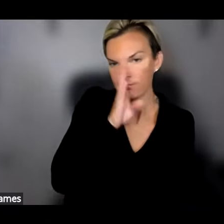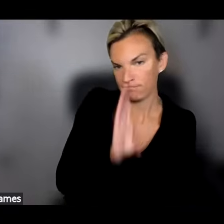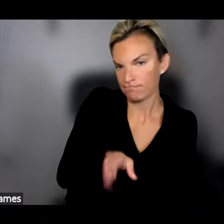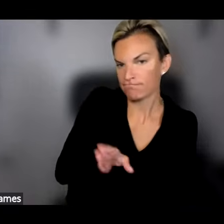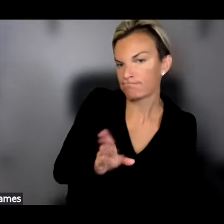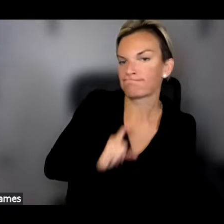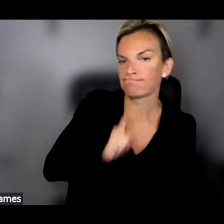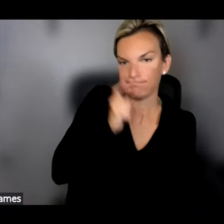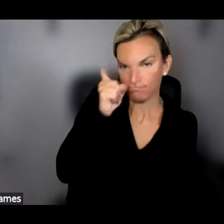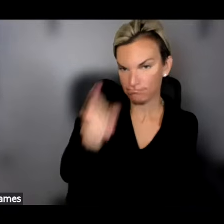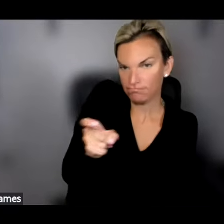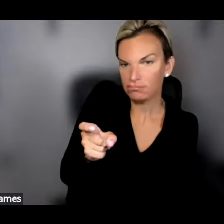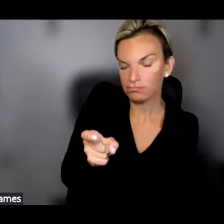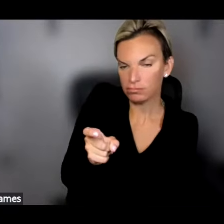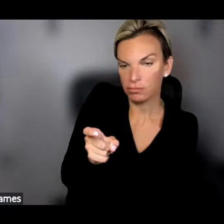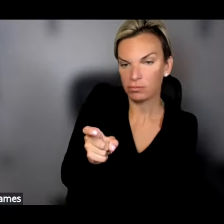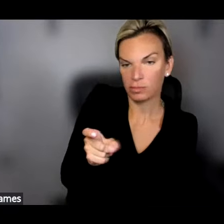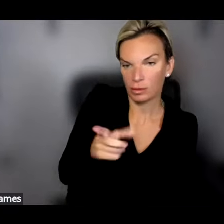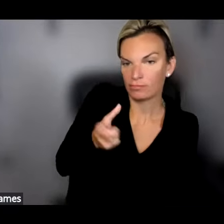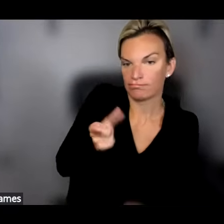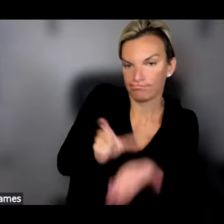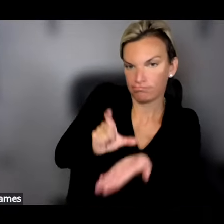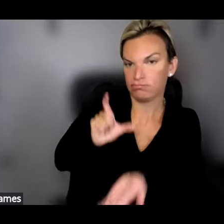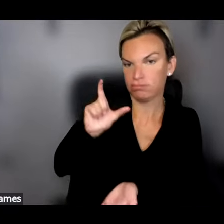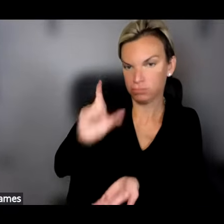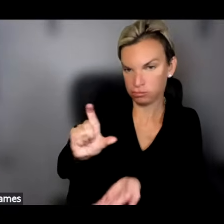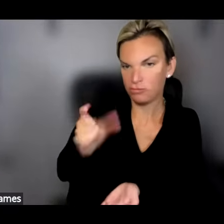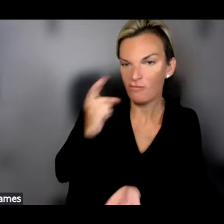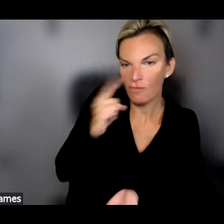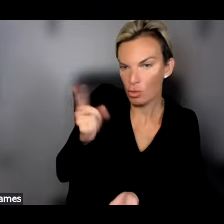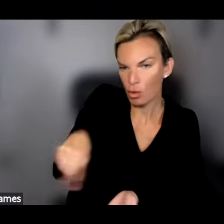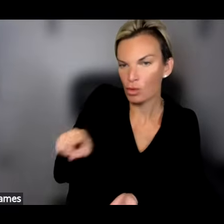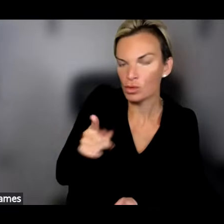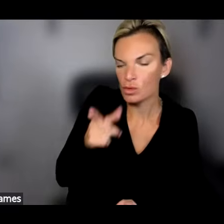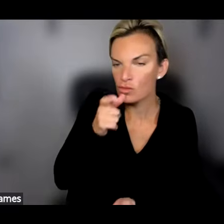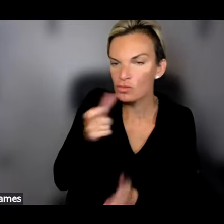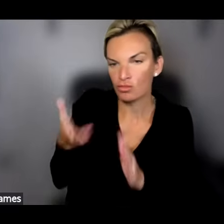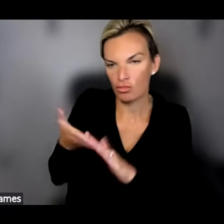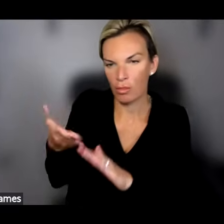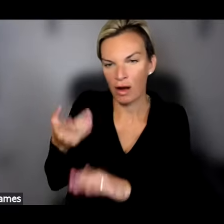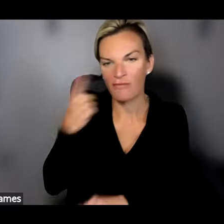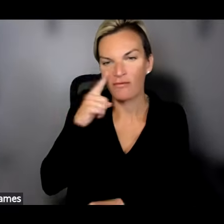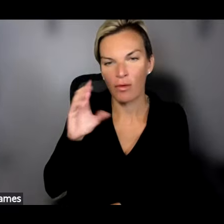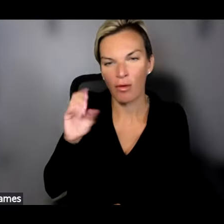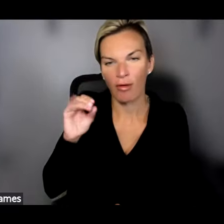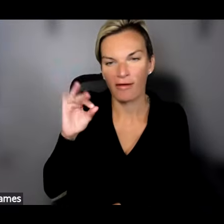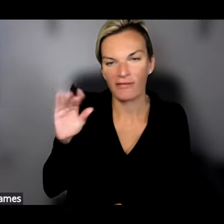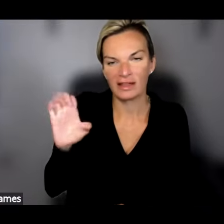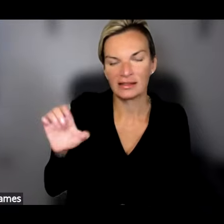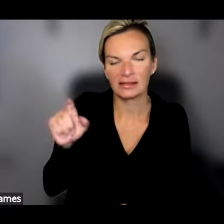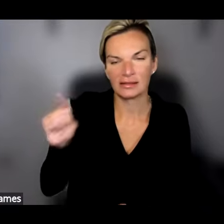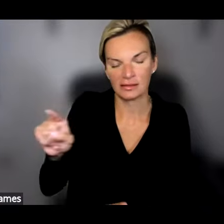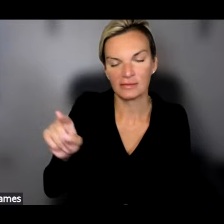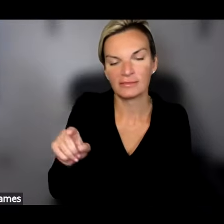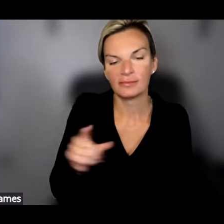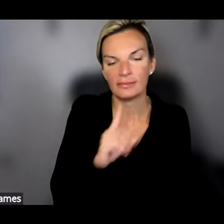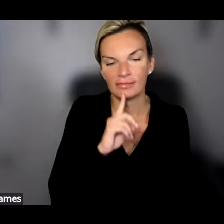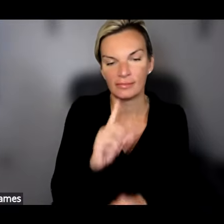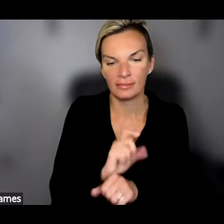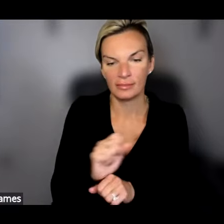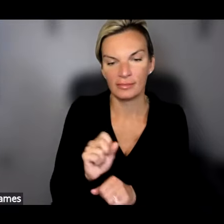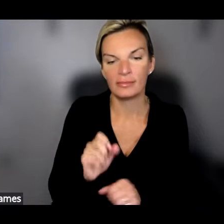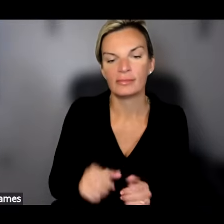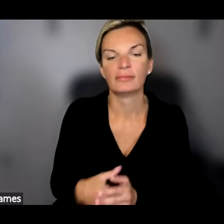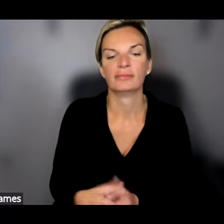campaign contributions to those who run for or hold offices that impact them. Expand laws regulating spending on political